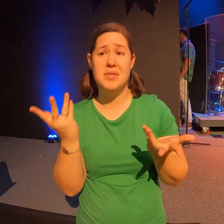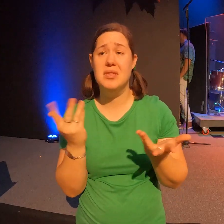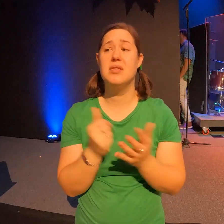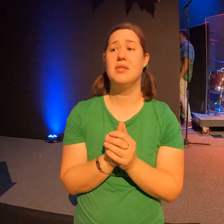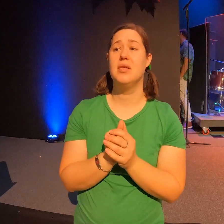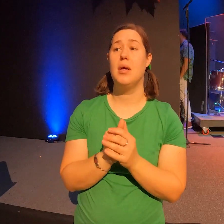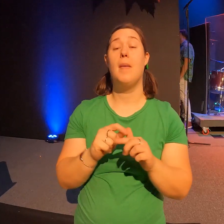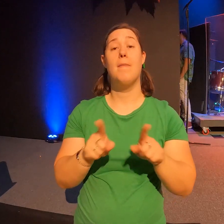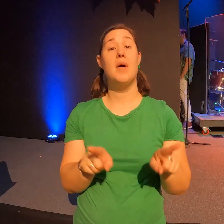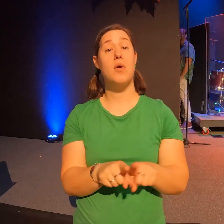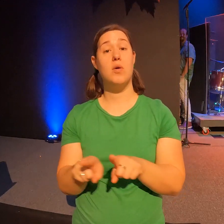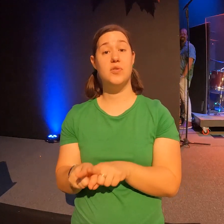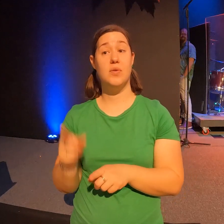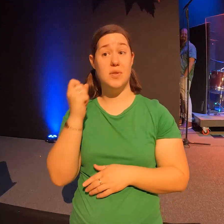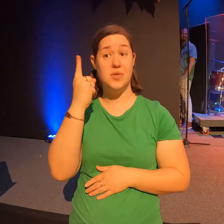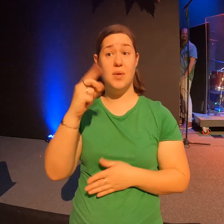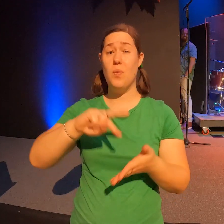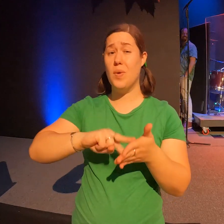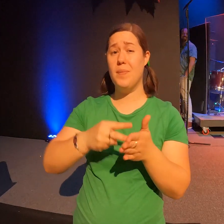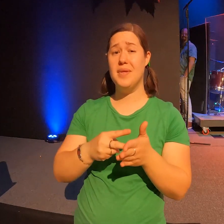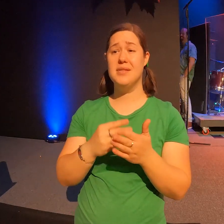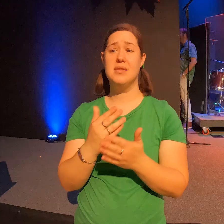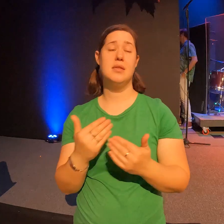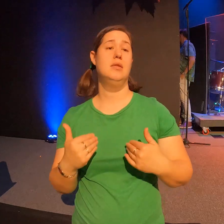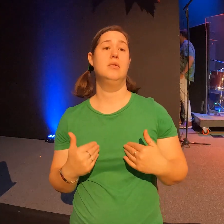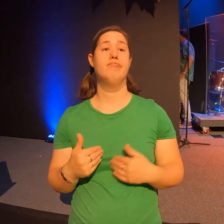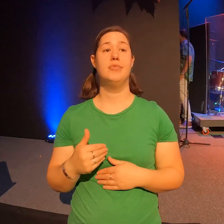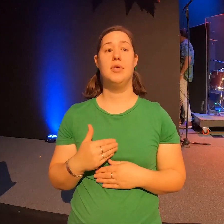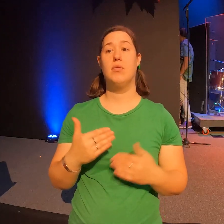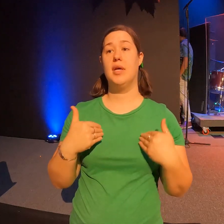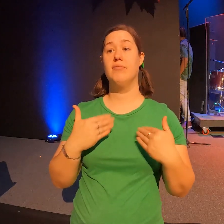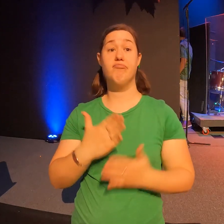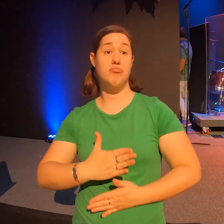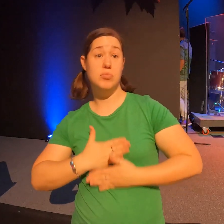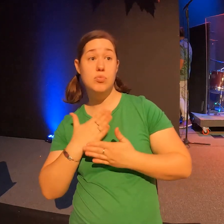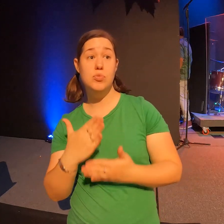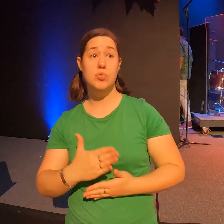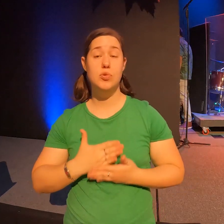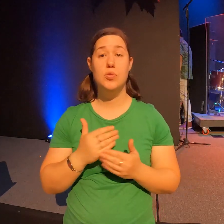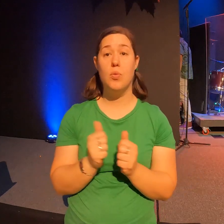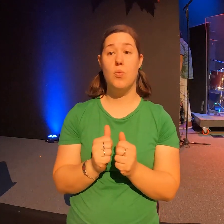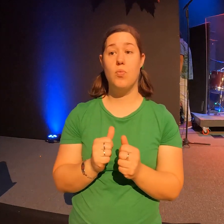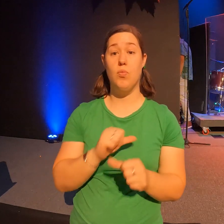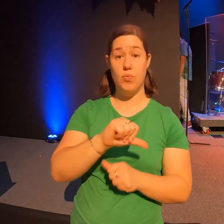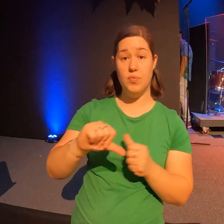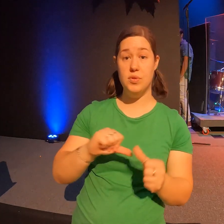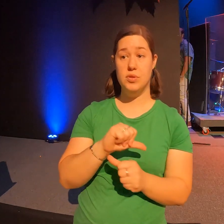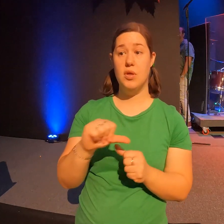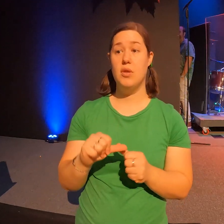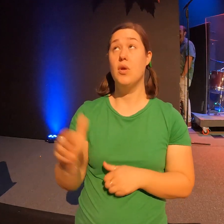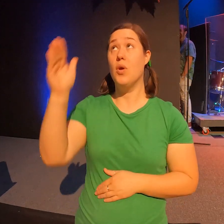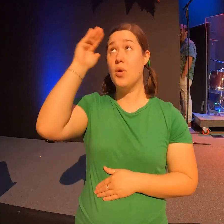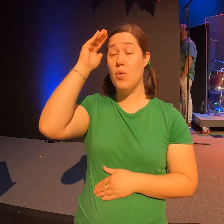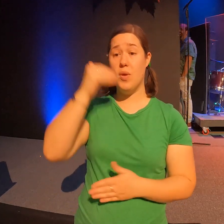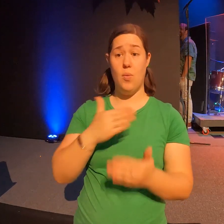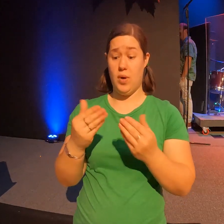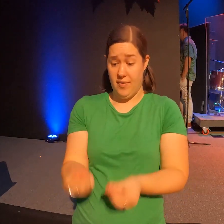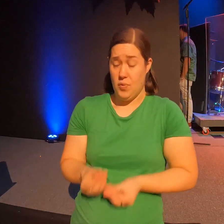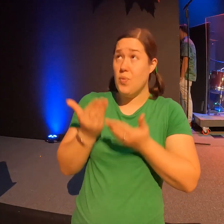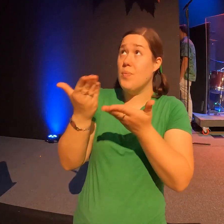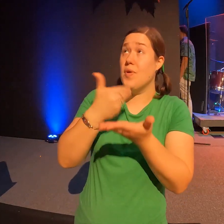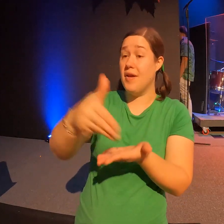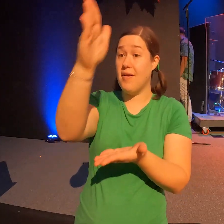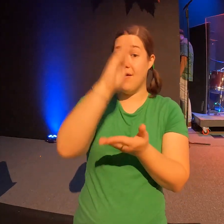be amongst our neighbors. Whatever prayers we have together, know that God hears us and God responds to us. Let us pray together.